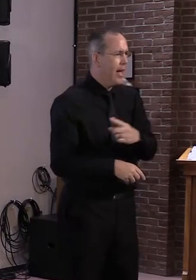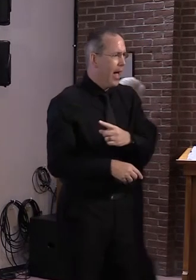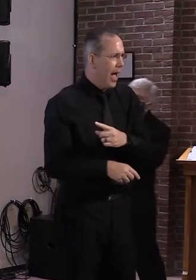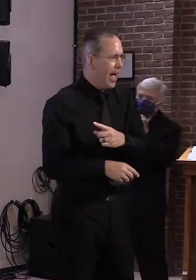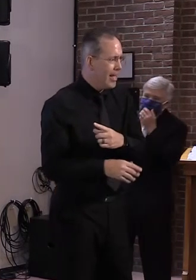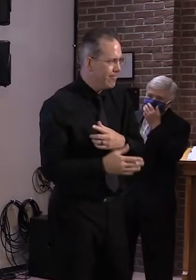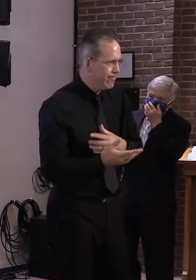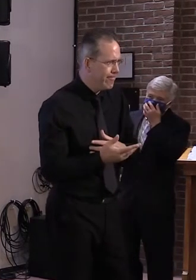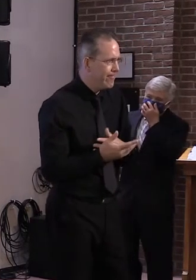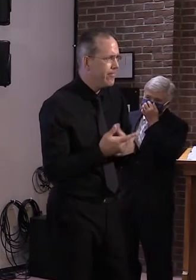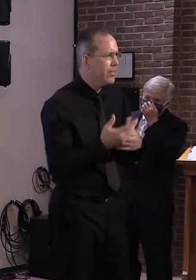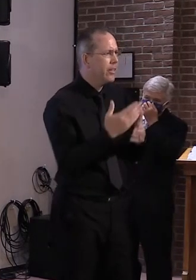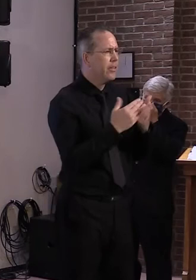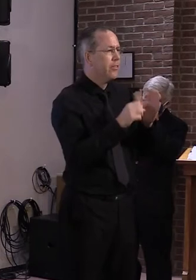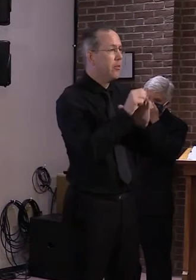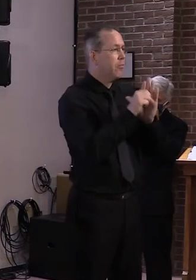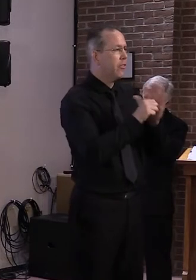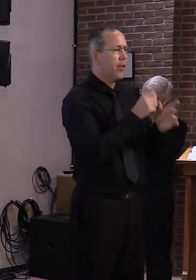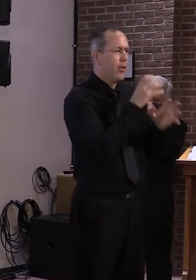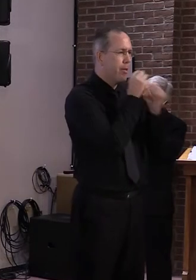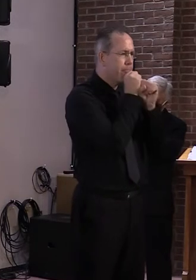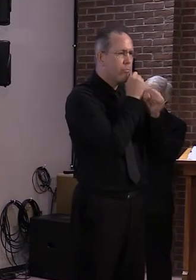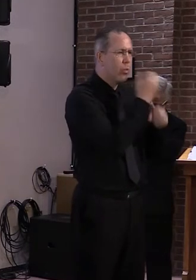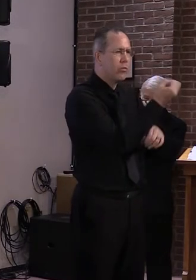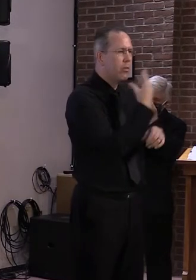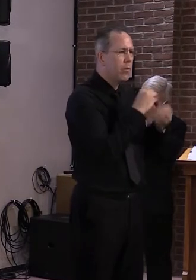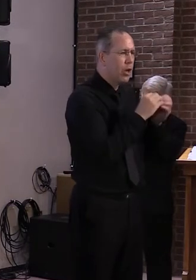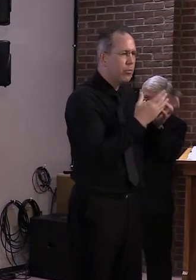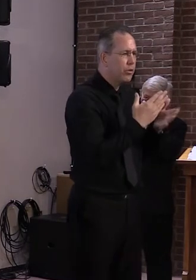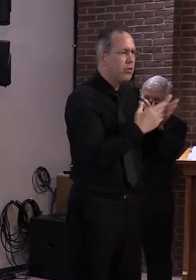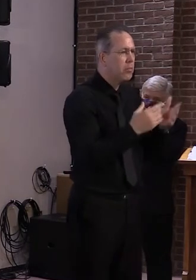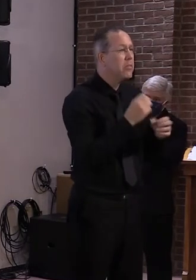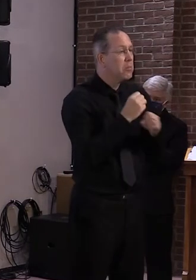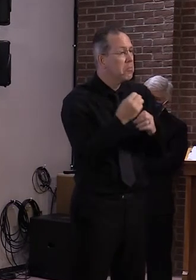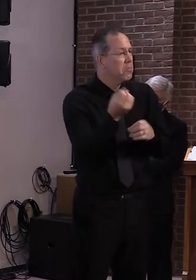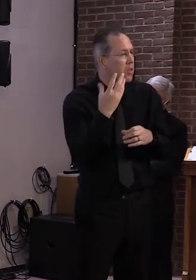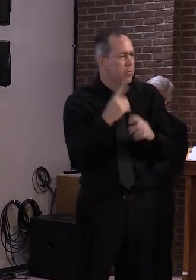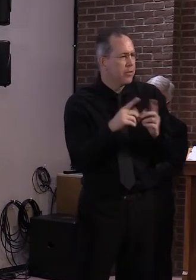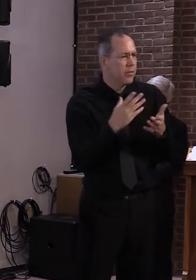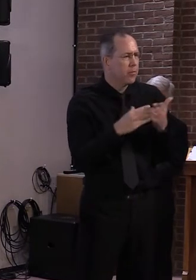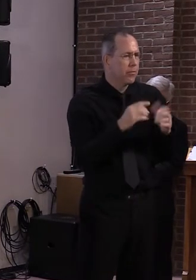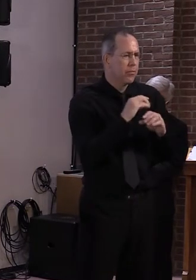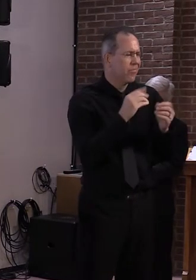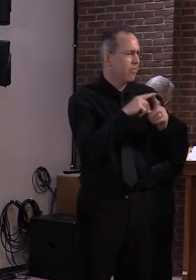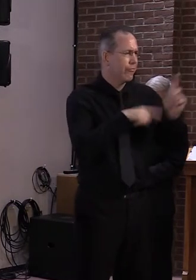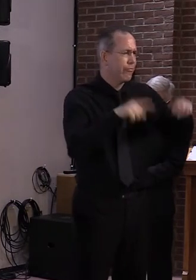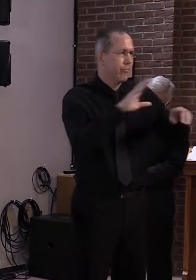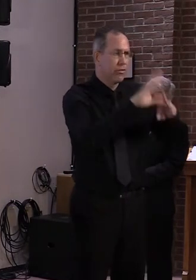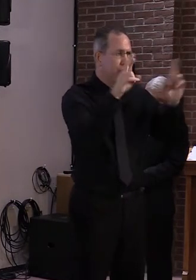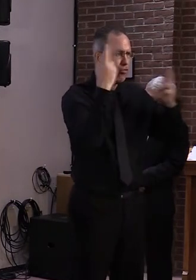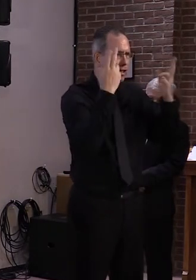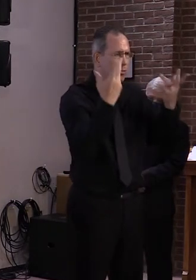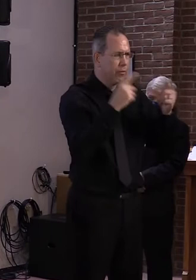data. Well, Massachusetts for a variety of reasons. Massachusetts does a lot of